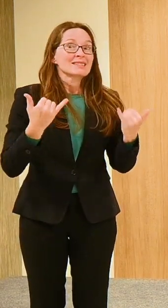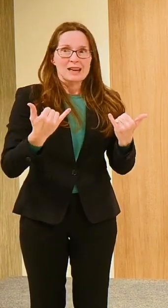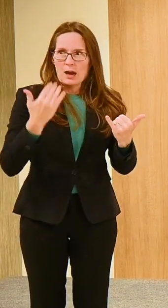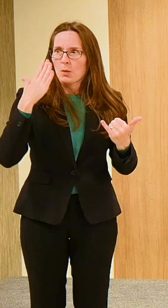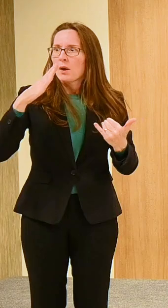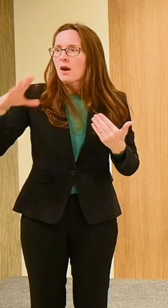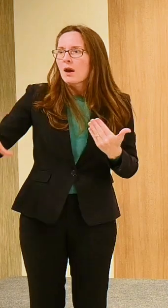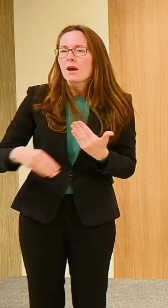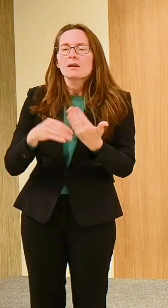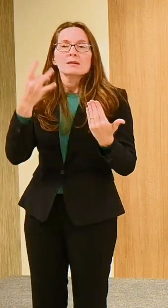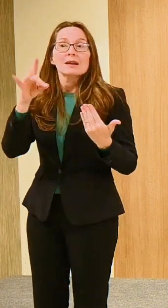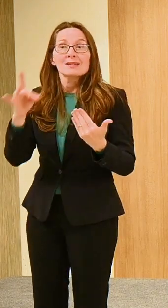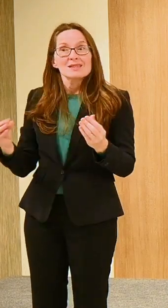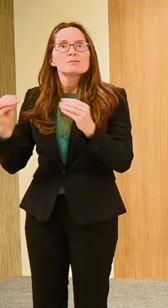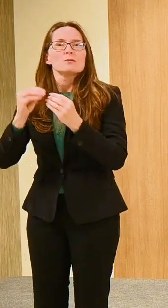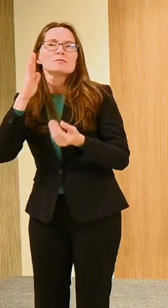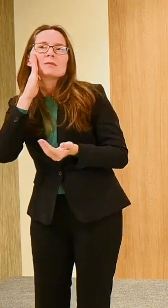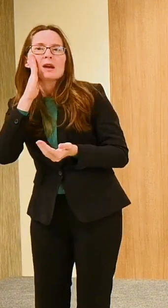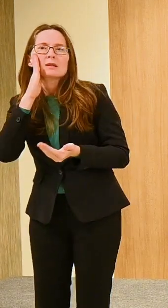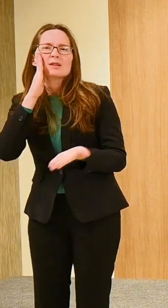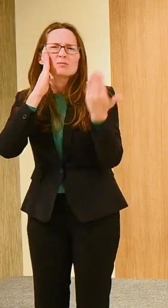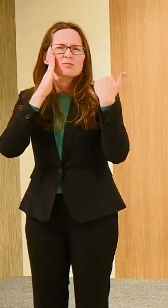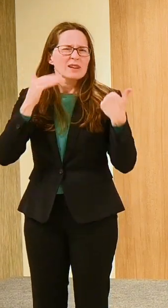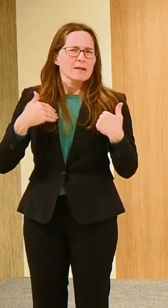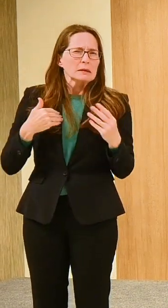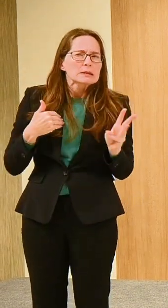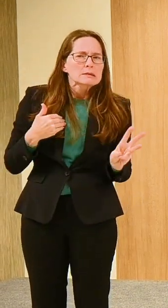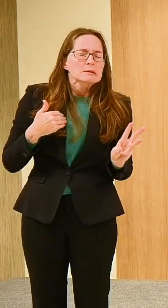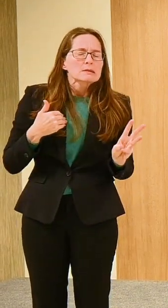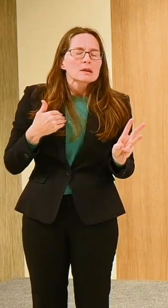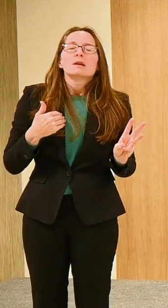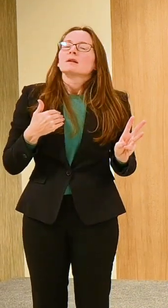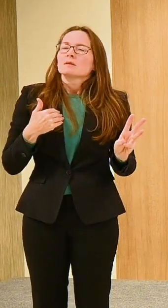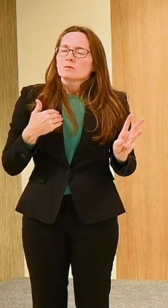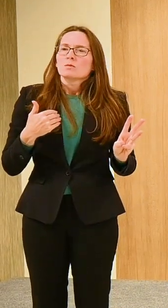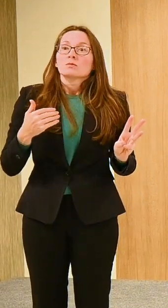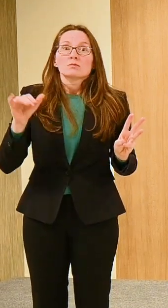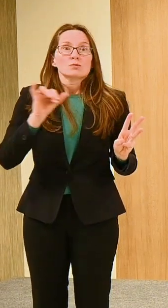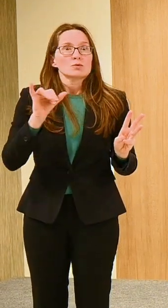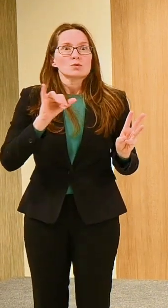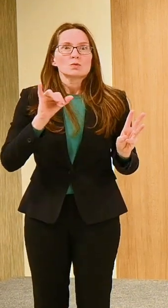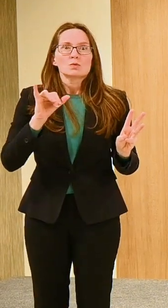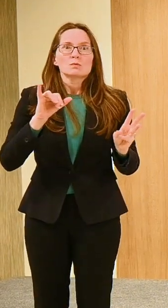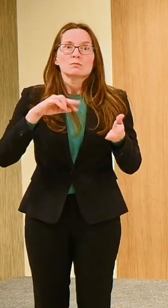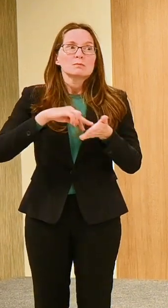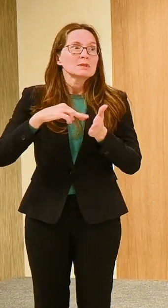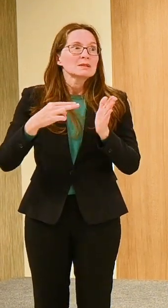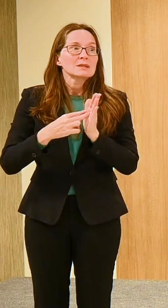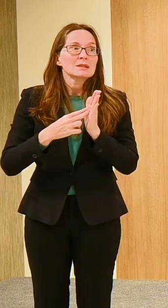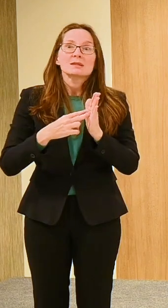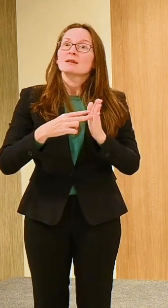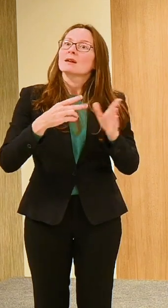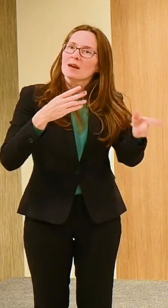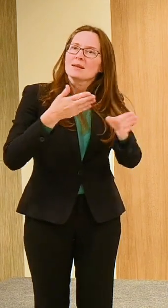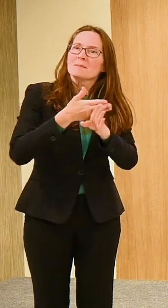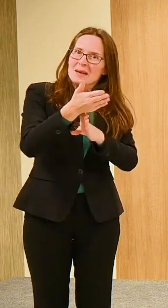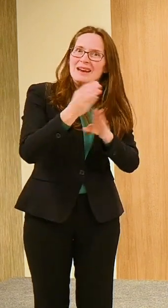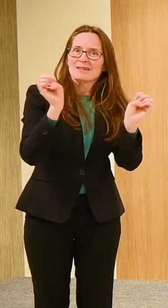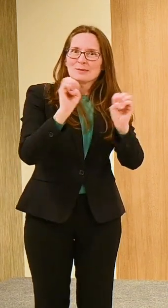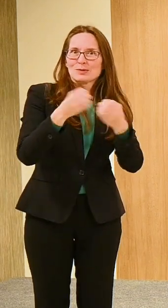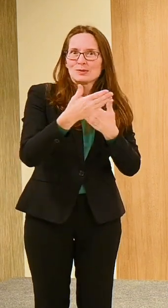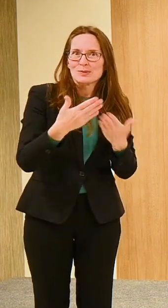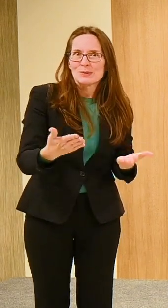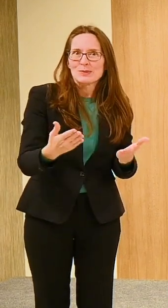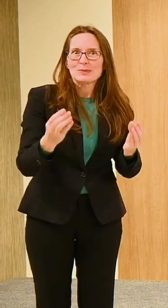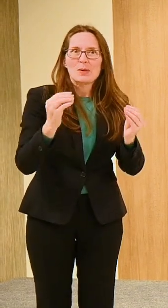6 beds for this growing medical need and will make more space available in the main emergency room,